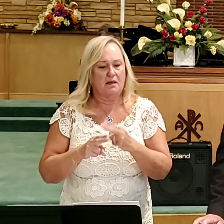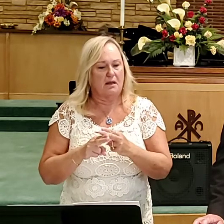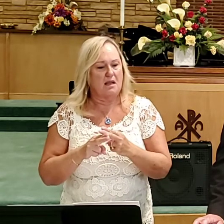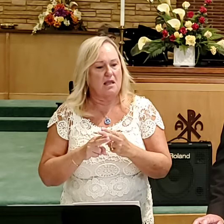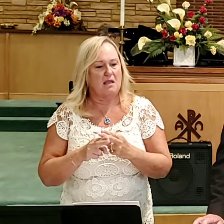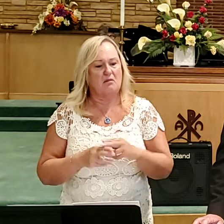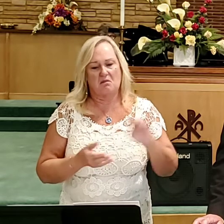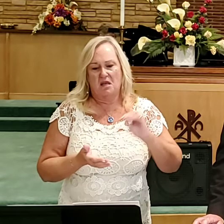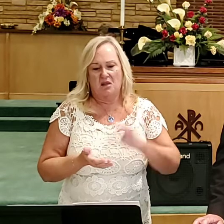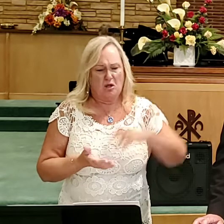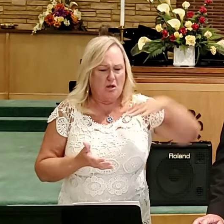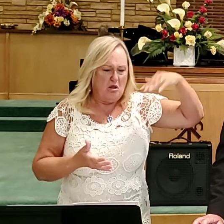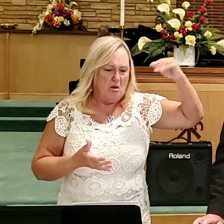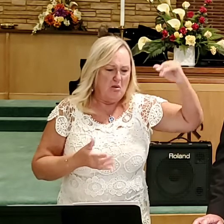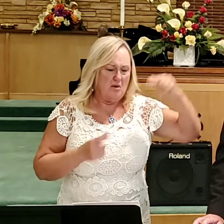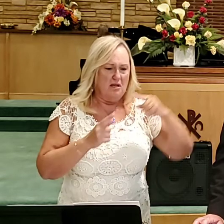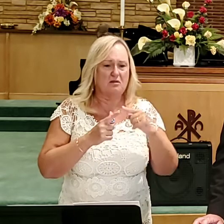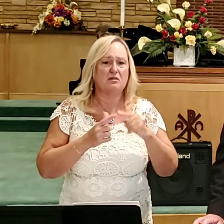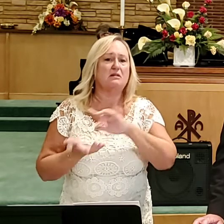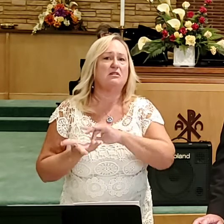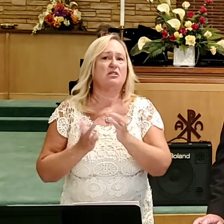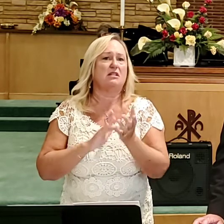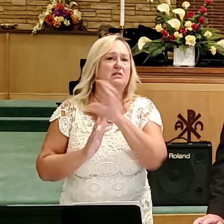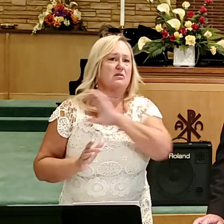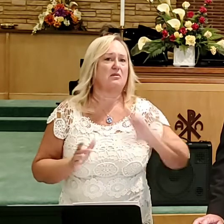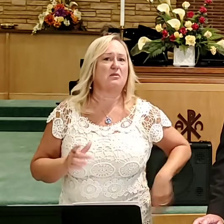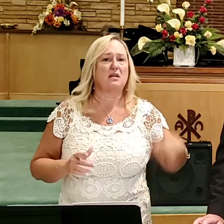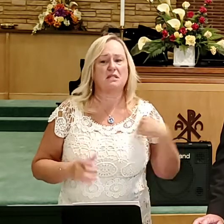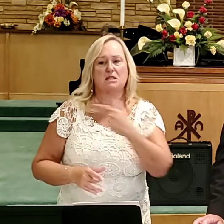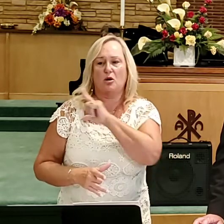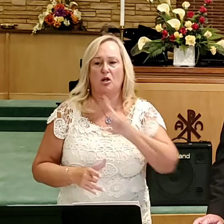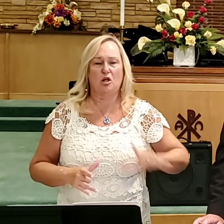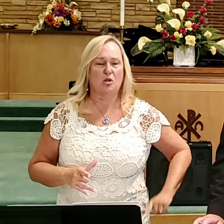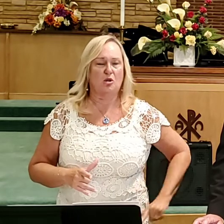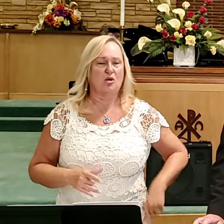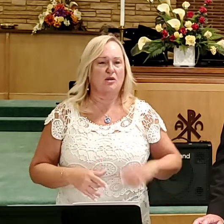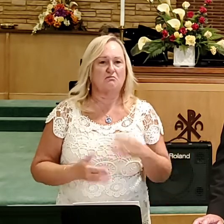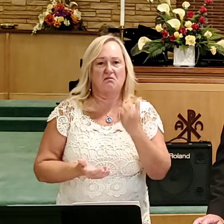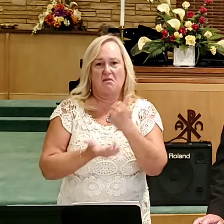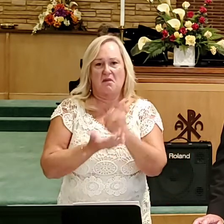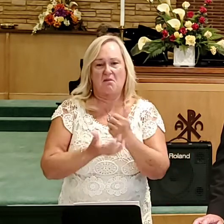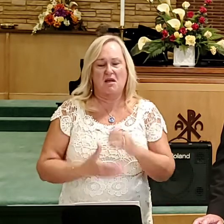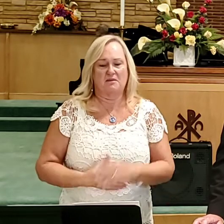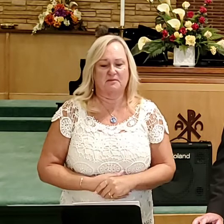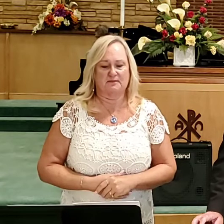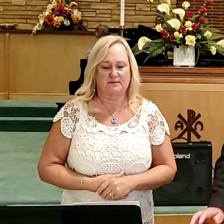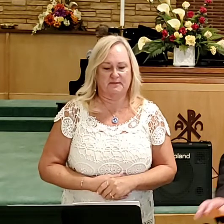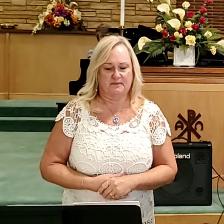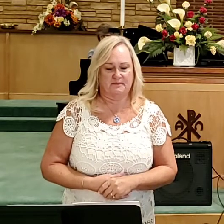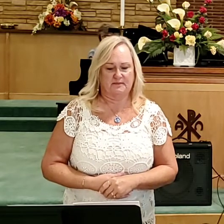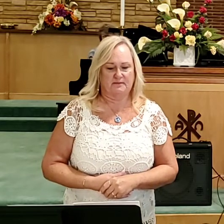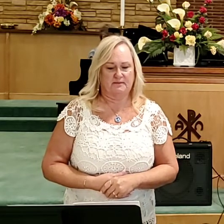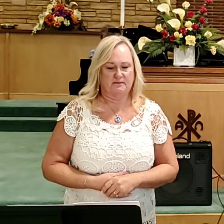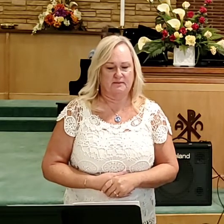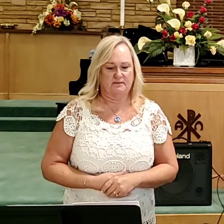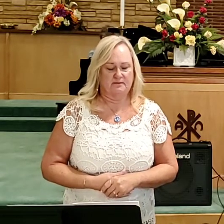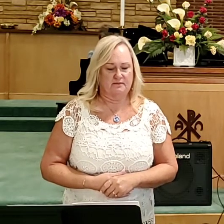and to the glory of Jesus Christ our Lord. Amen.